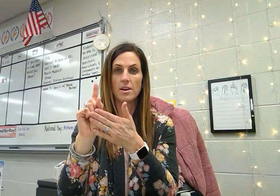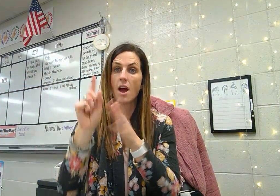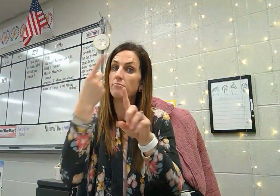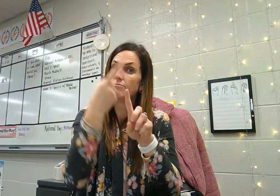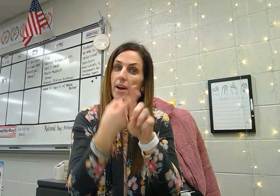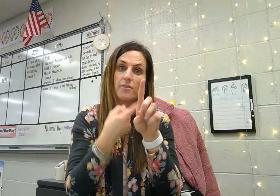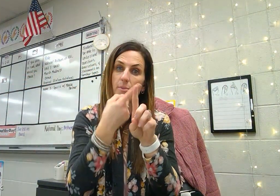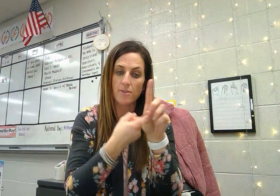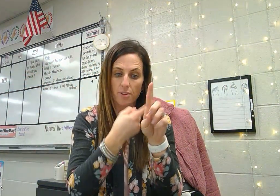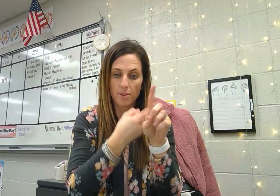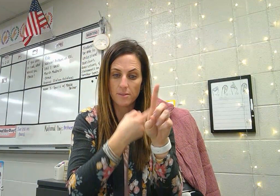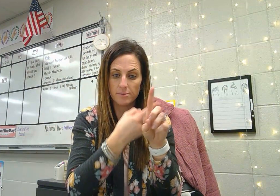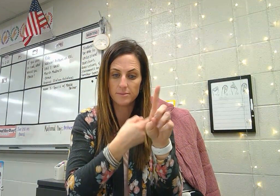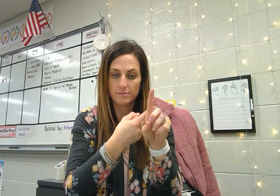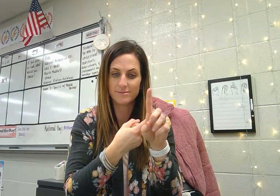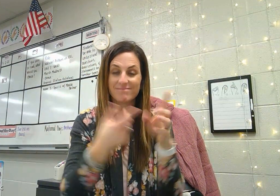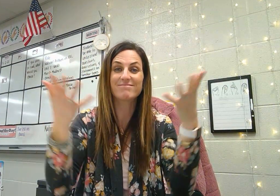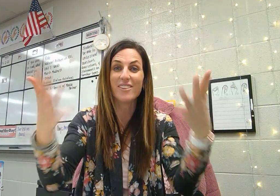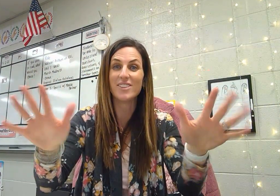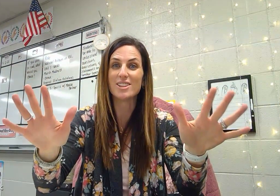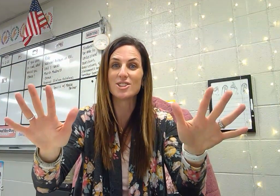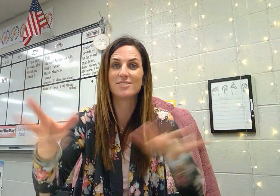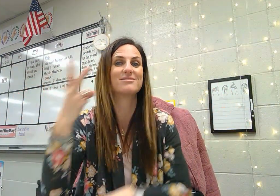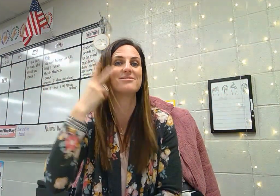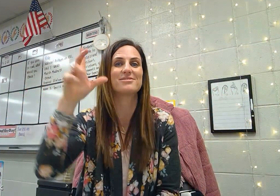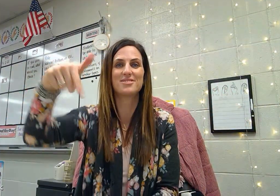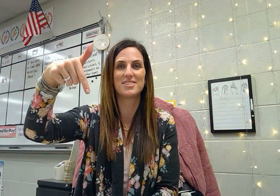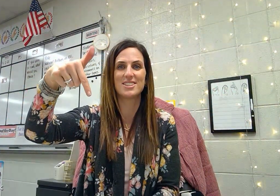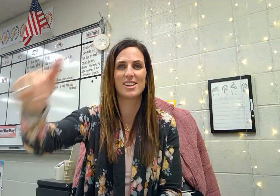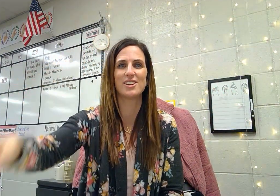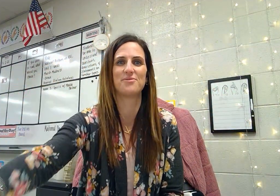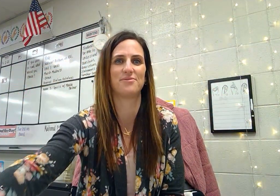every month. Finished. See you later.